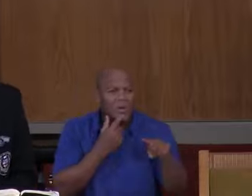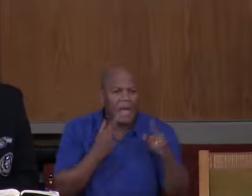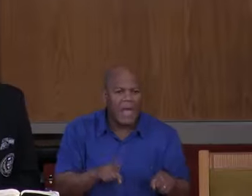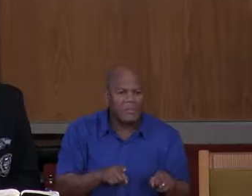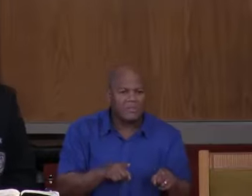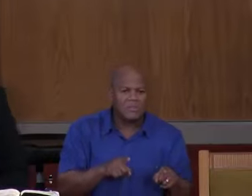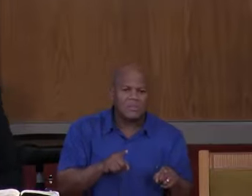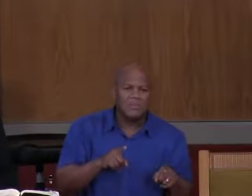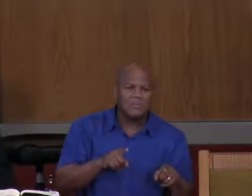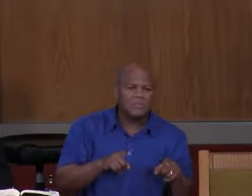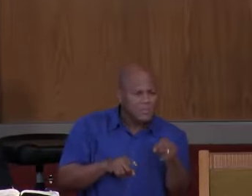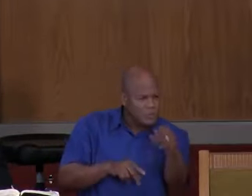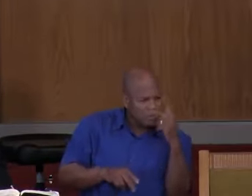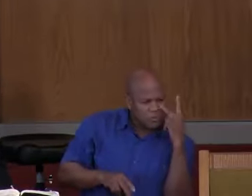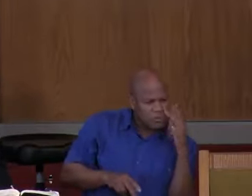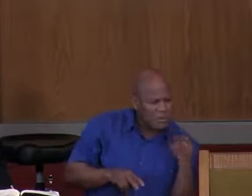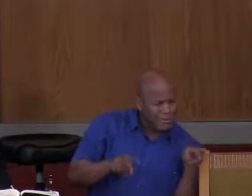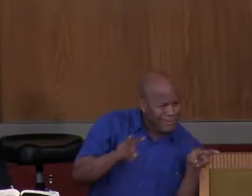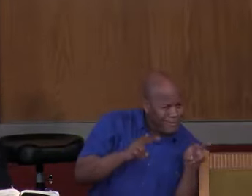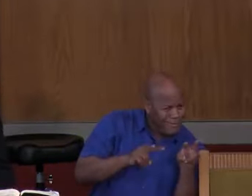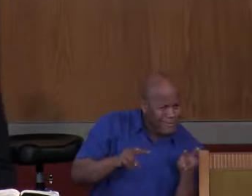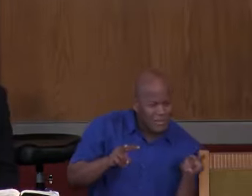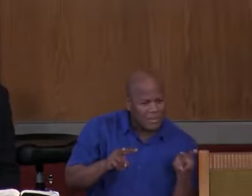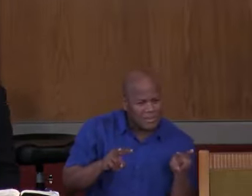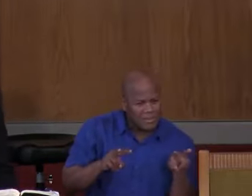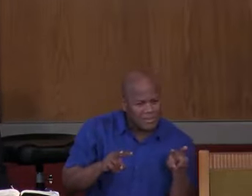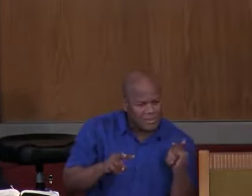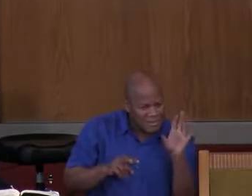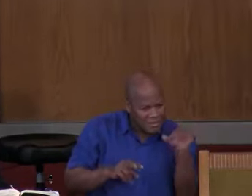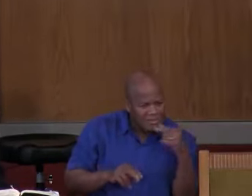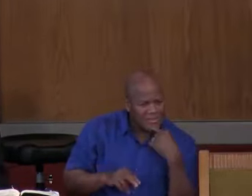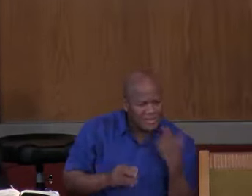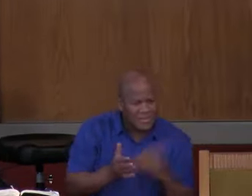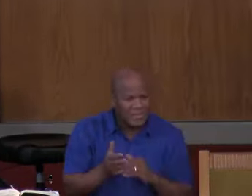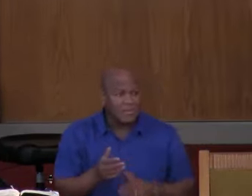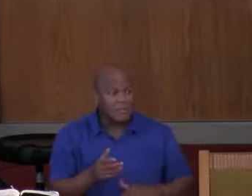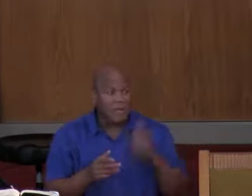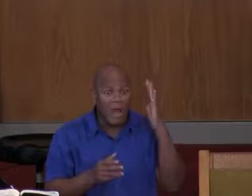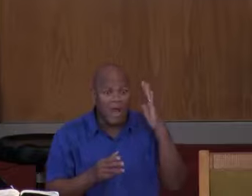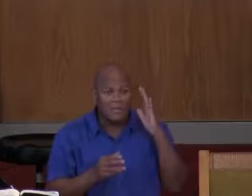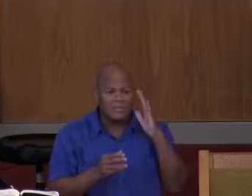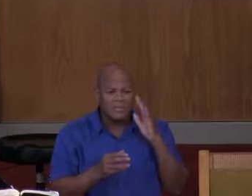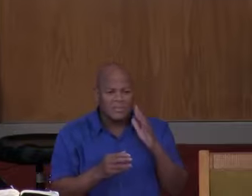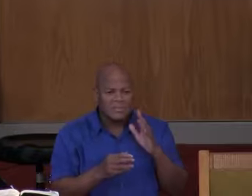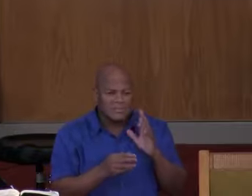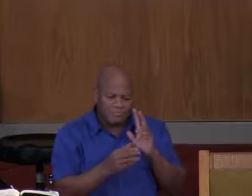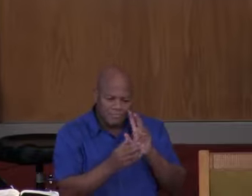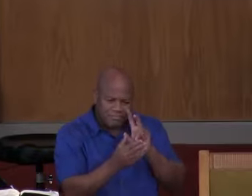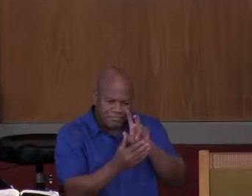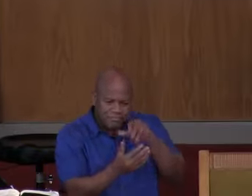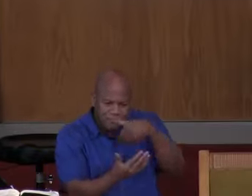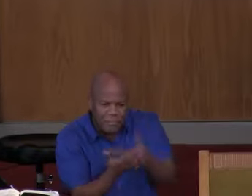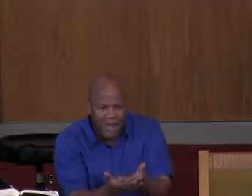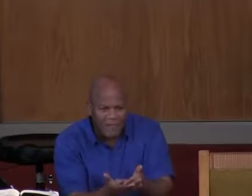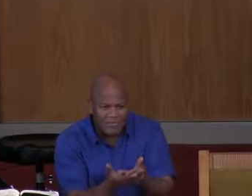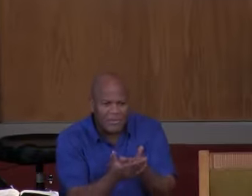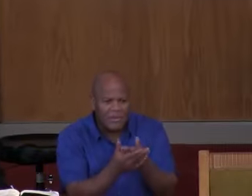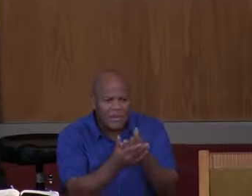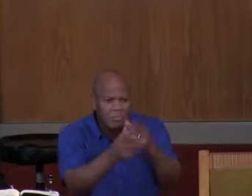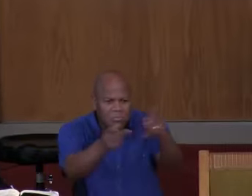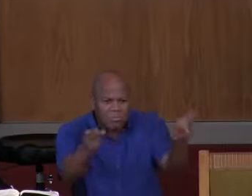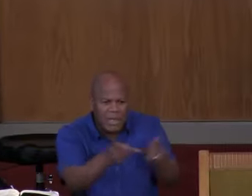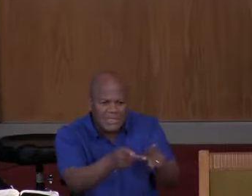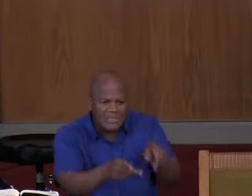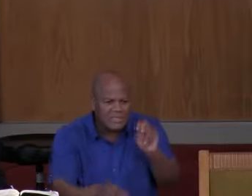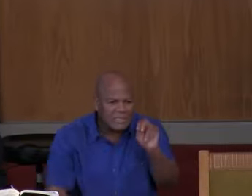see what you see? I'm going to say it again. When God brings you to a Nebo place, you're not in the promised land,